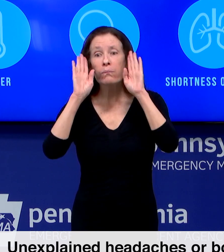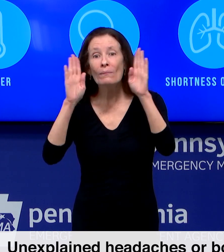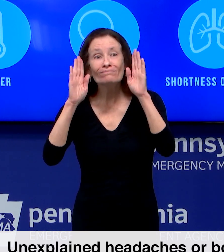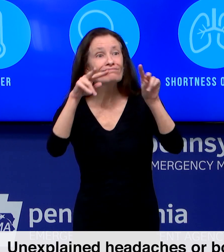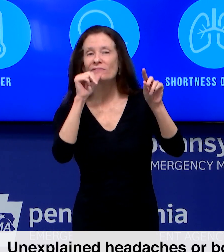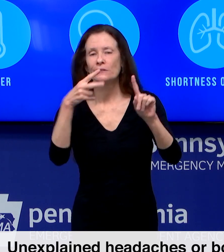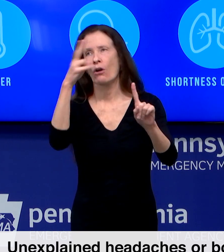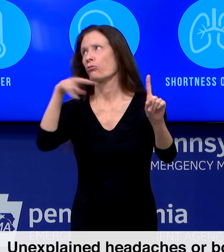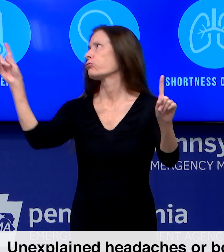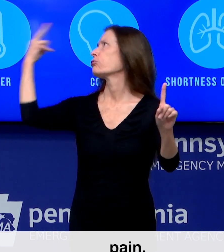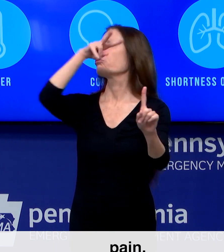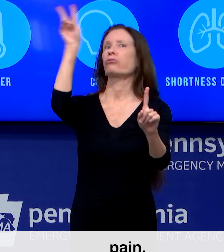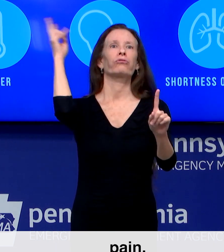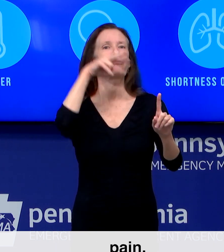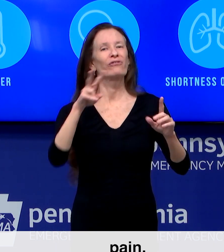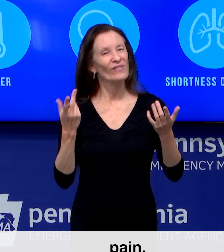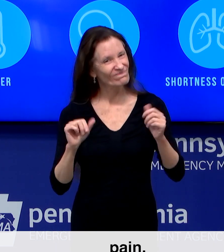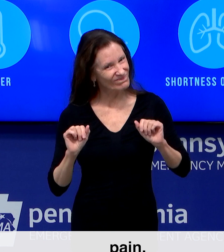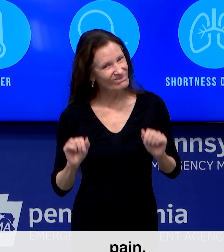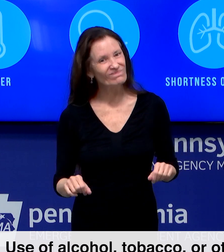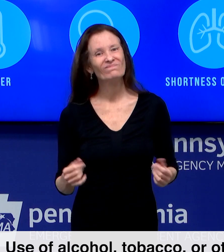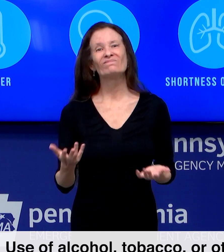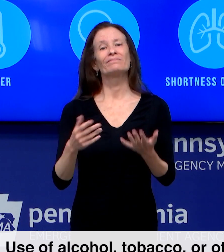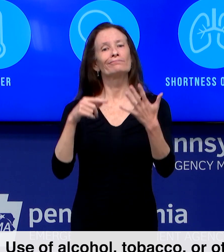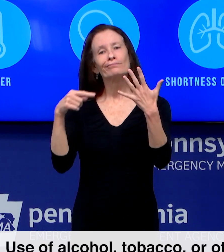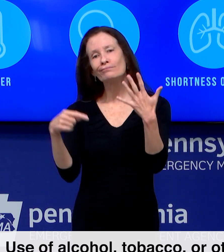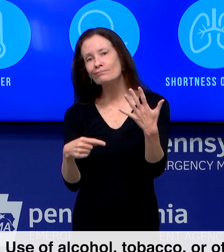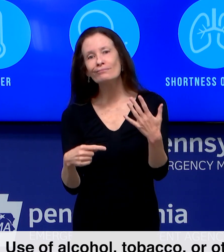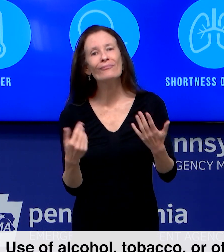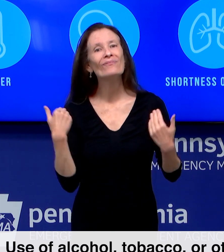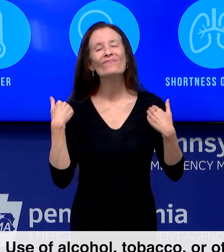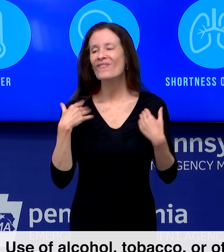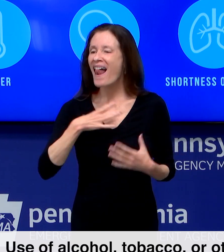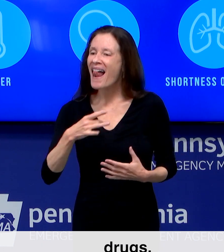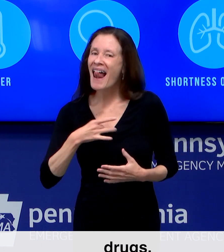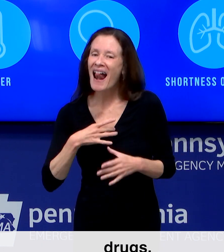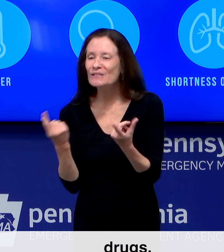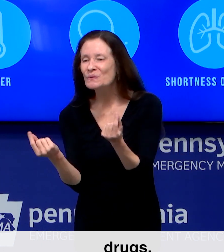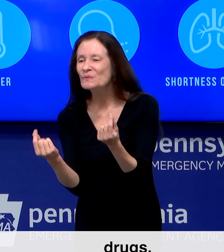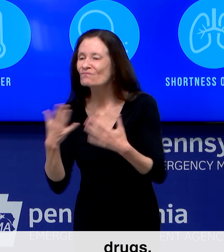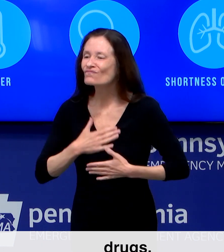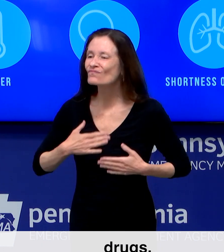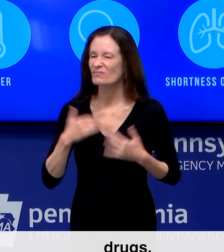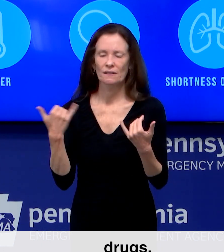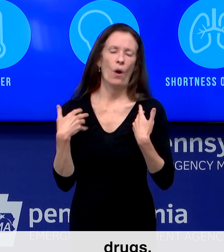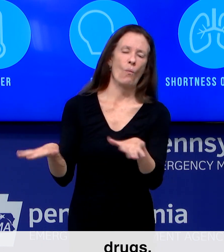unexplained headaches or body pain, use of alcohol, tobacco, or other drugs.